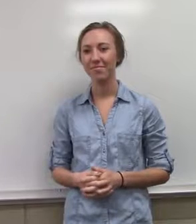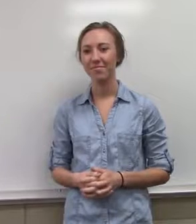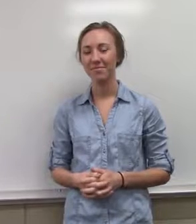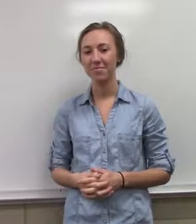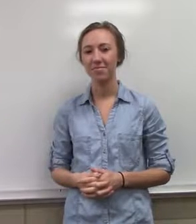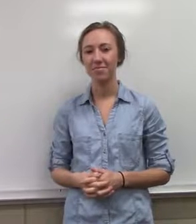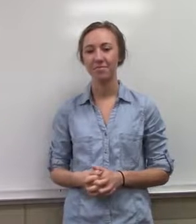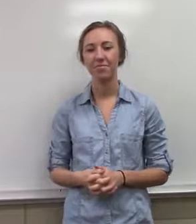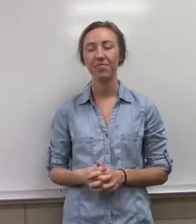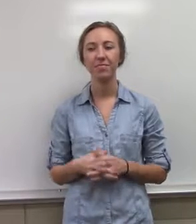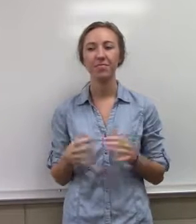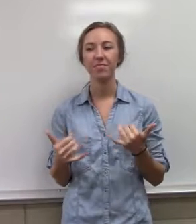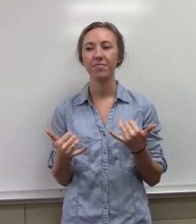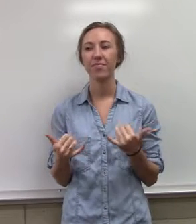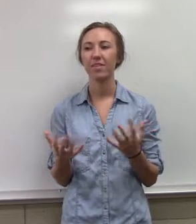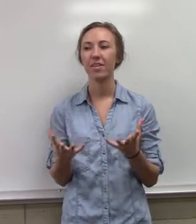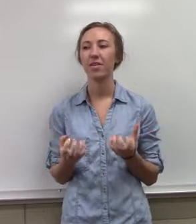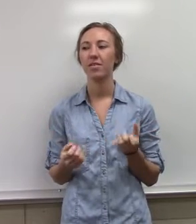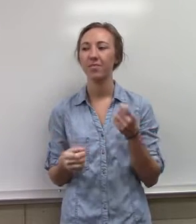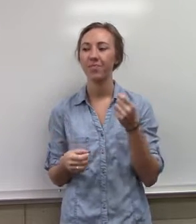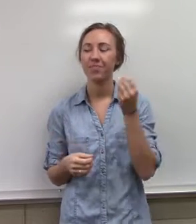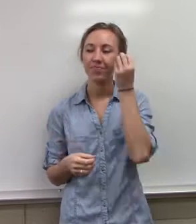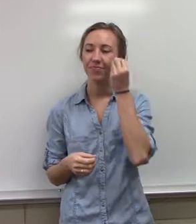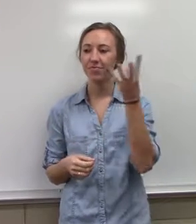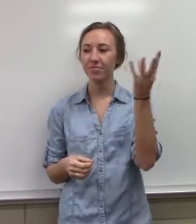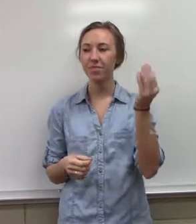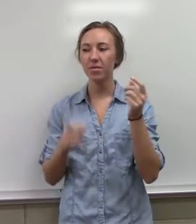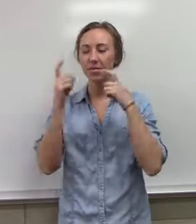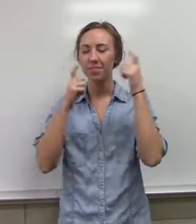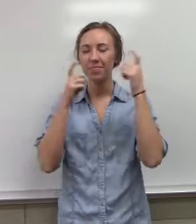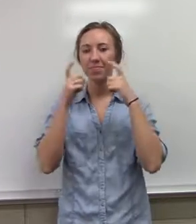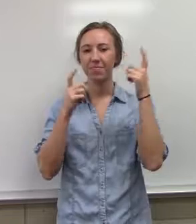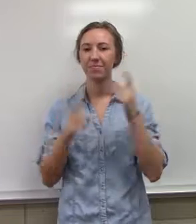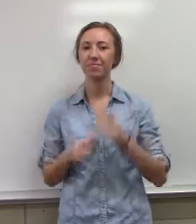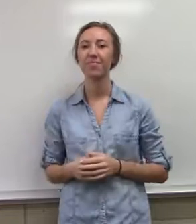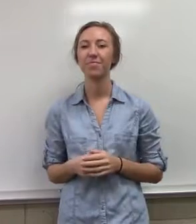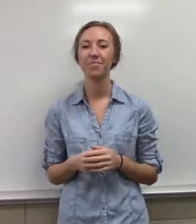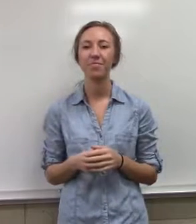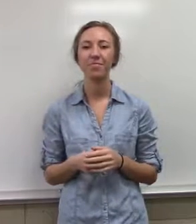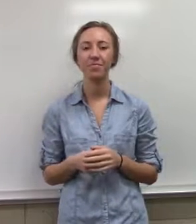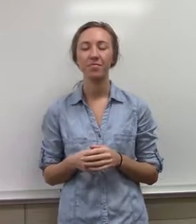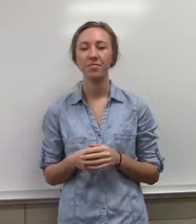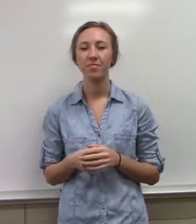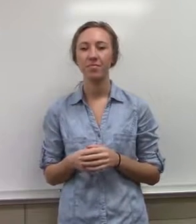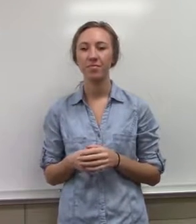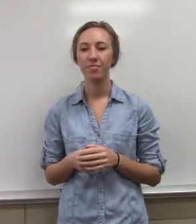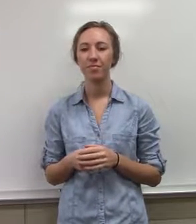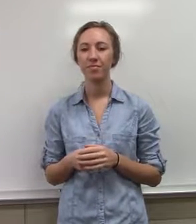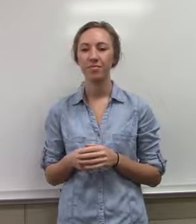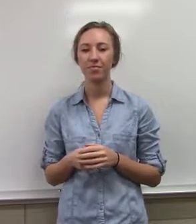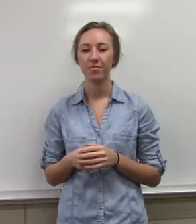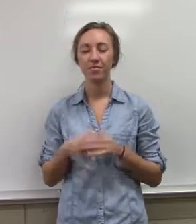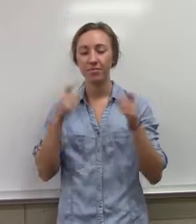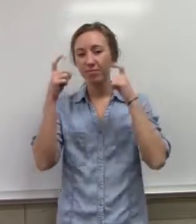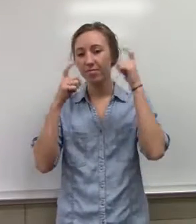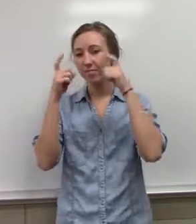All right, now I want to talk about facial expressions. So we know gestures is important, but also facial expression is incredibly important because